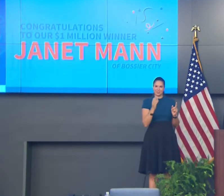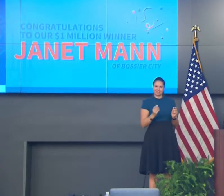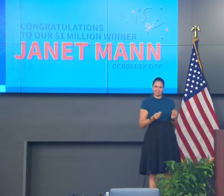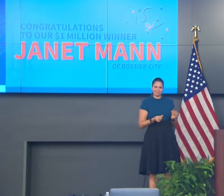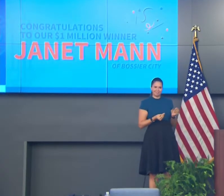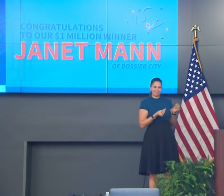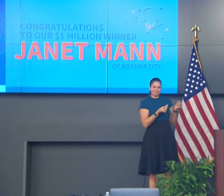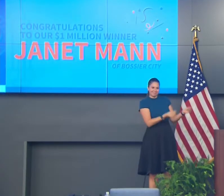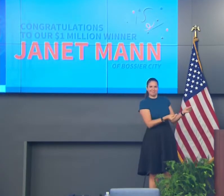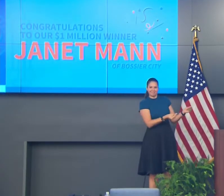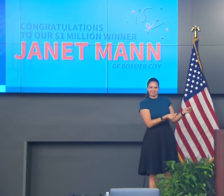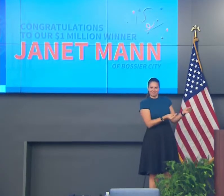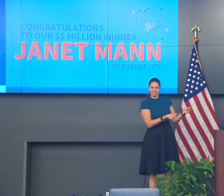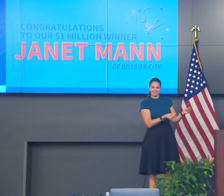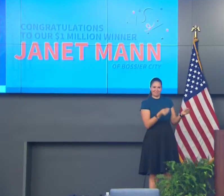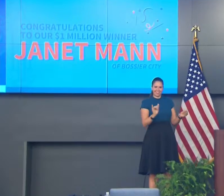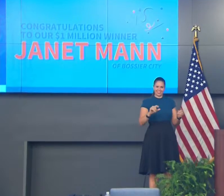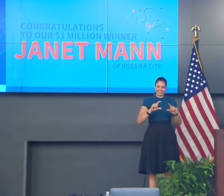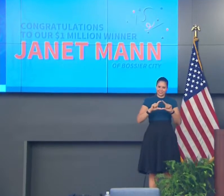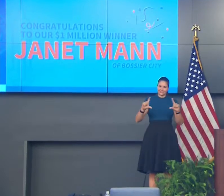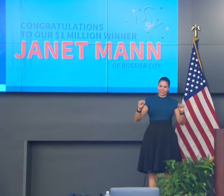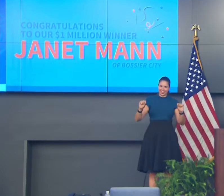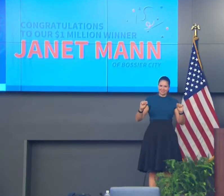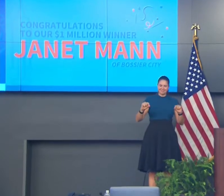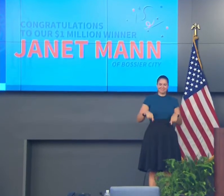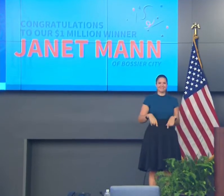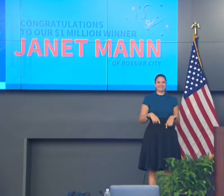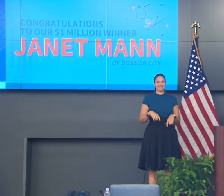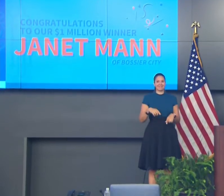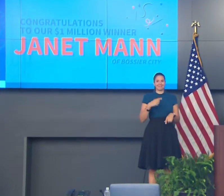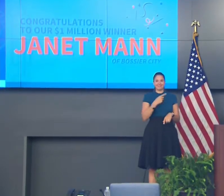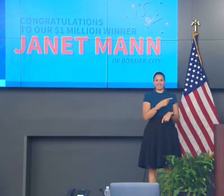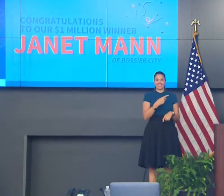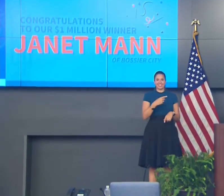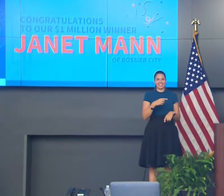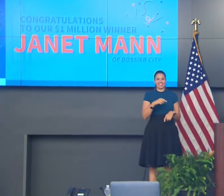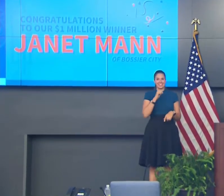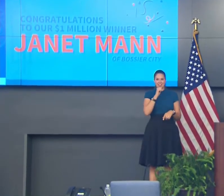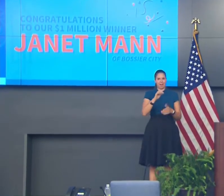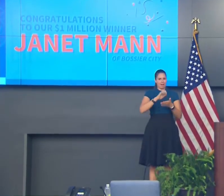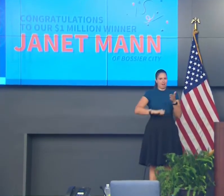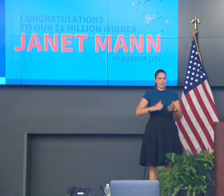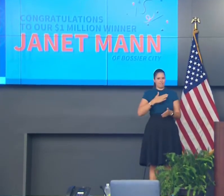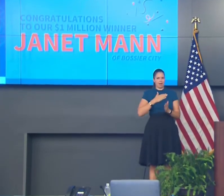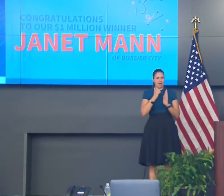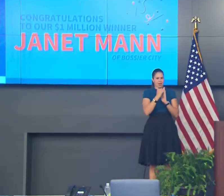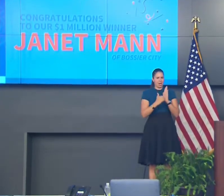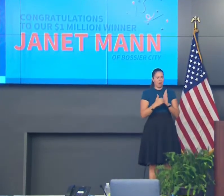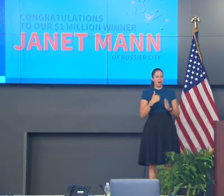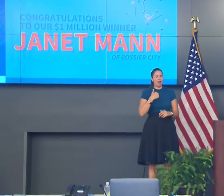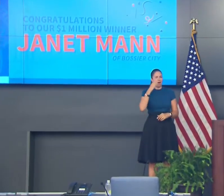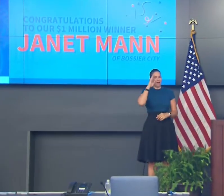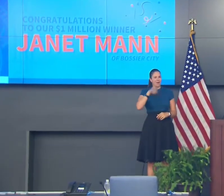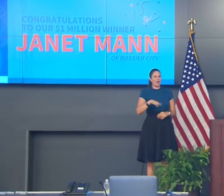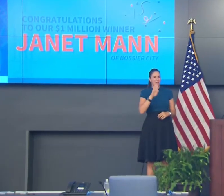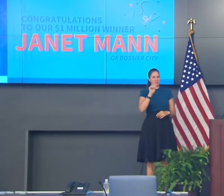you with this check, and because it's not drawn on my account, I expect that the bank will honor it.